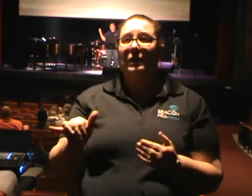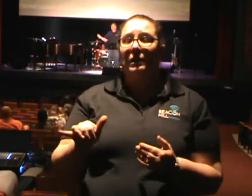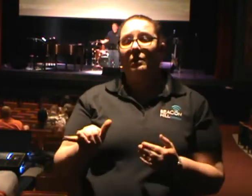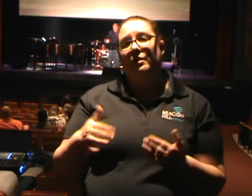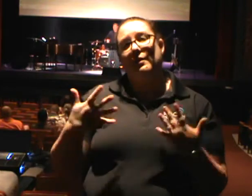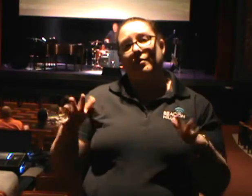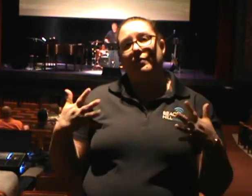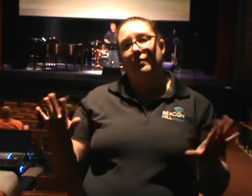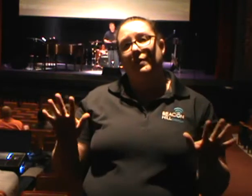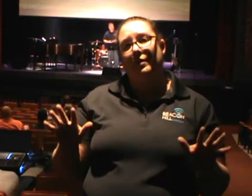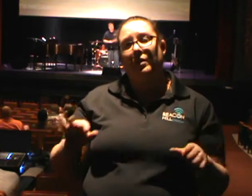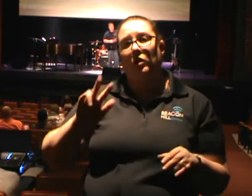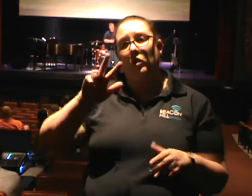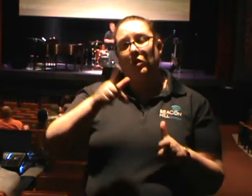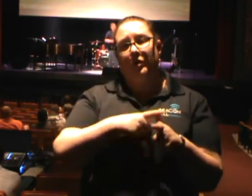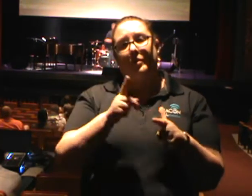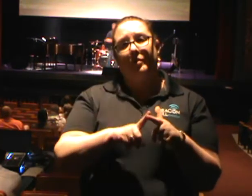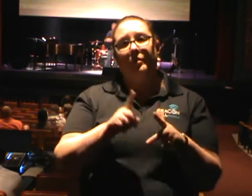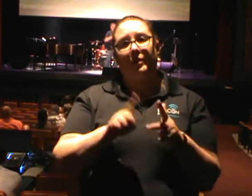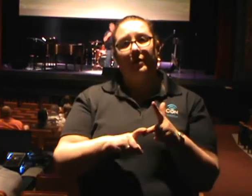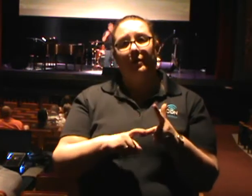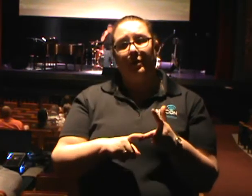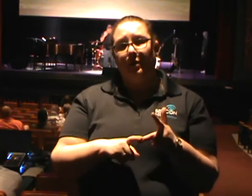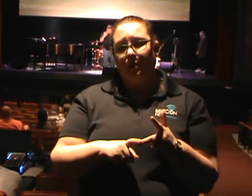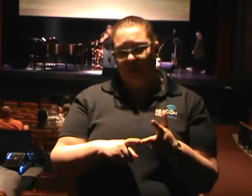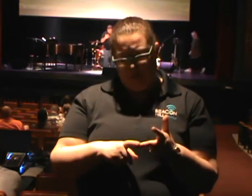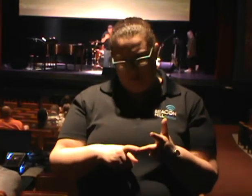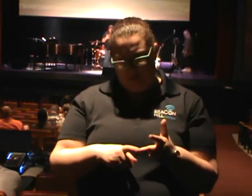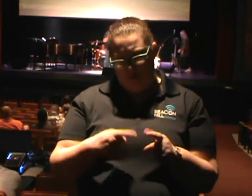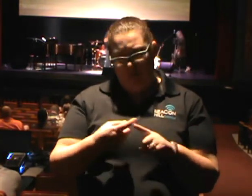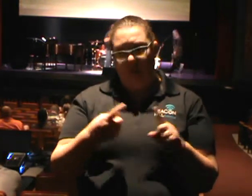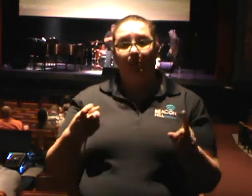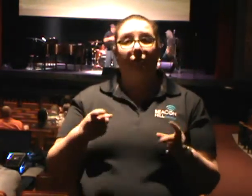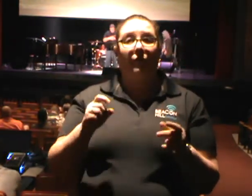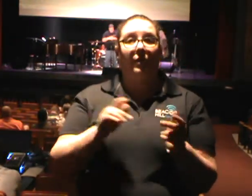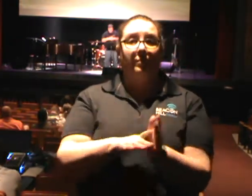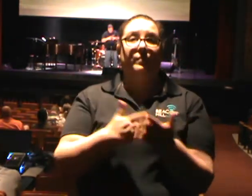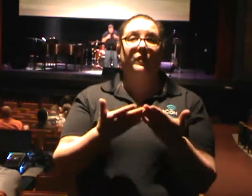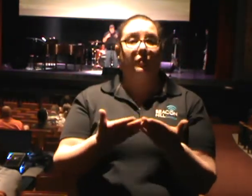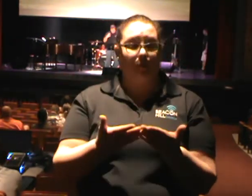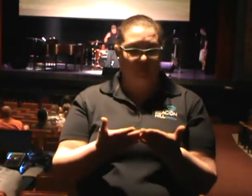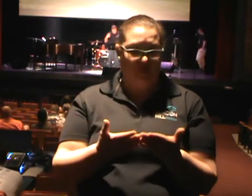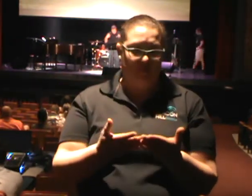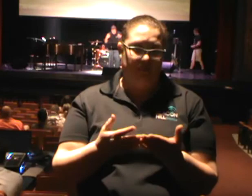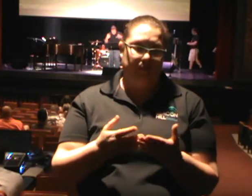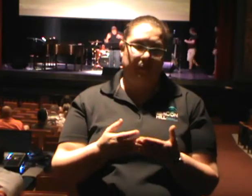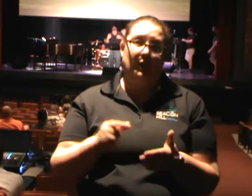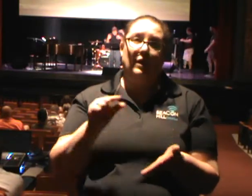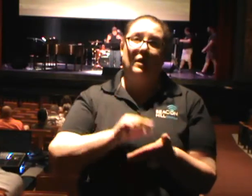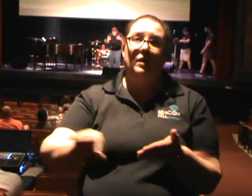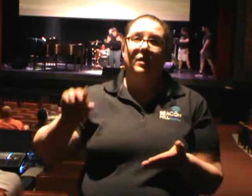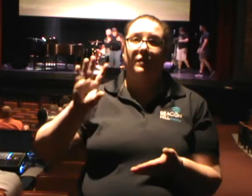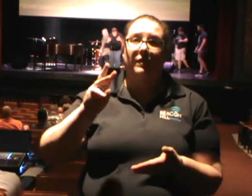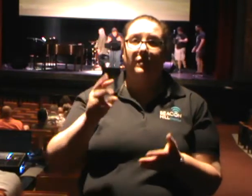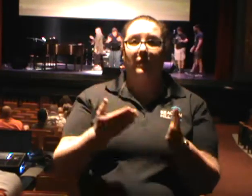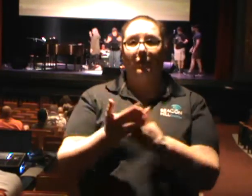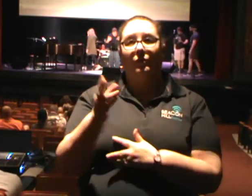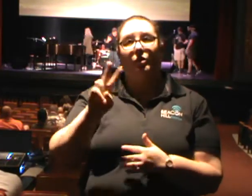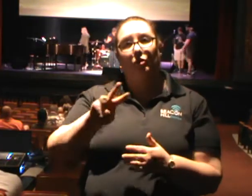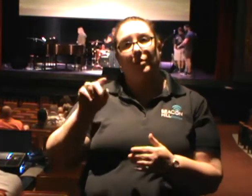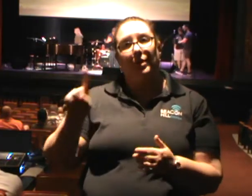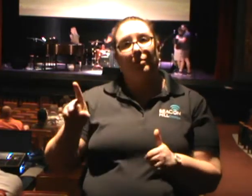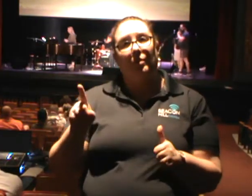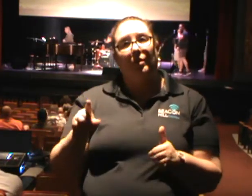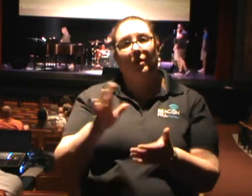know three takeaways from the scripture. I want you to see just three takeaways from the scripture. In verse 16 to 21,